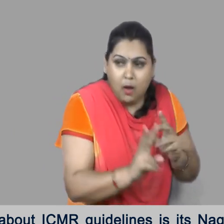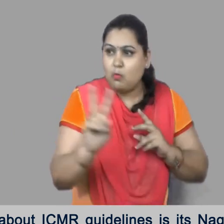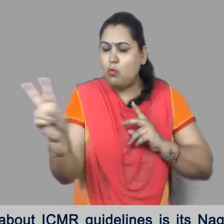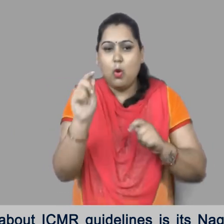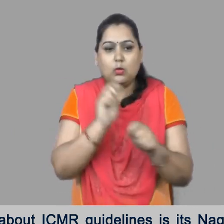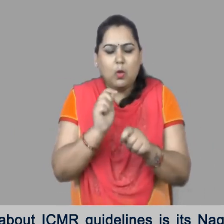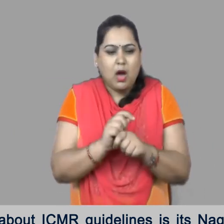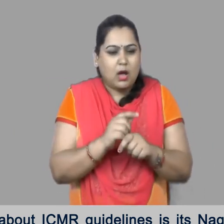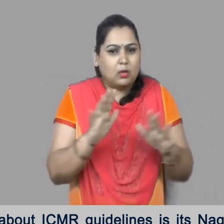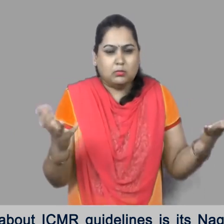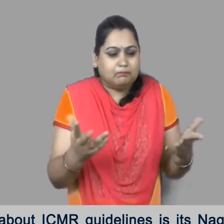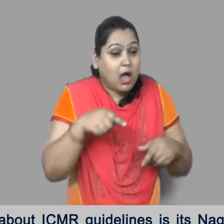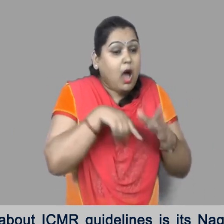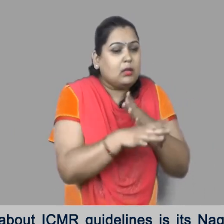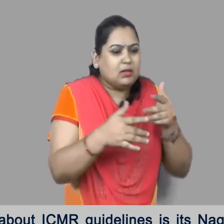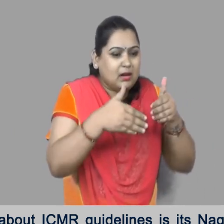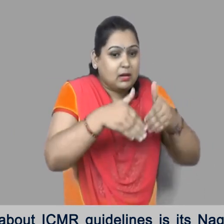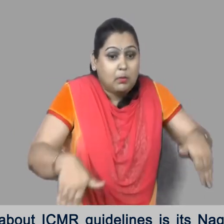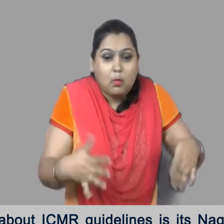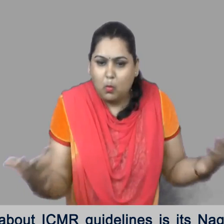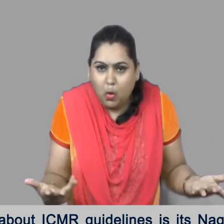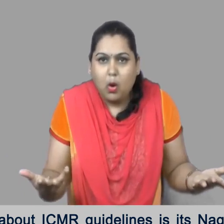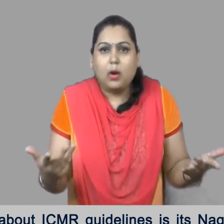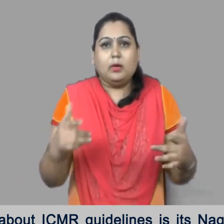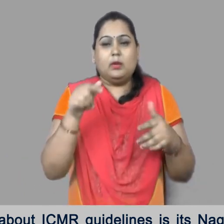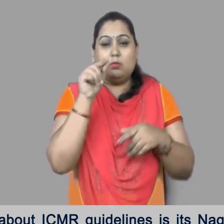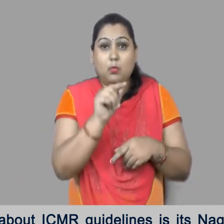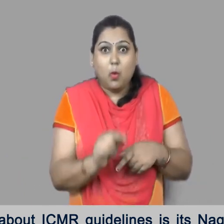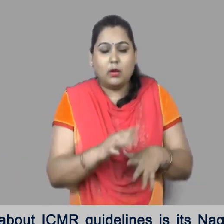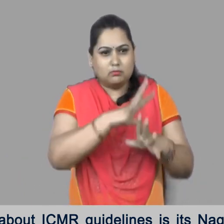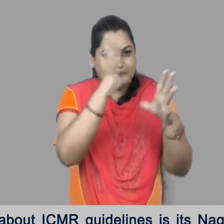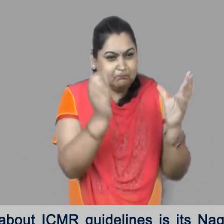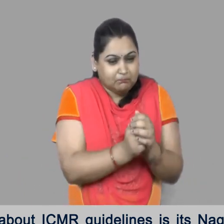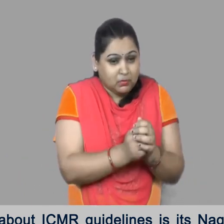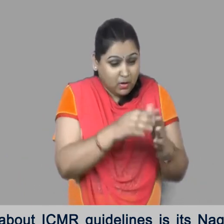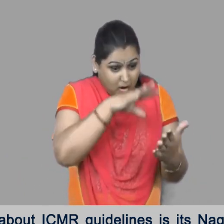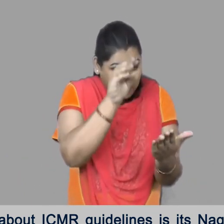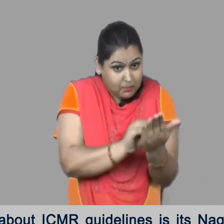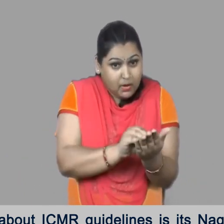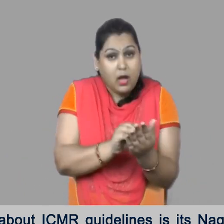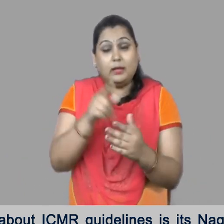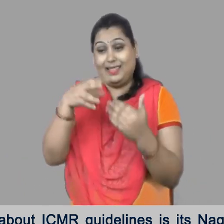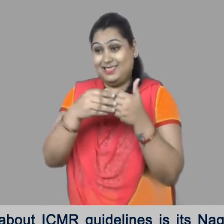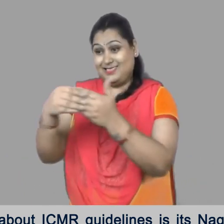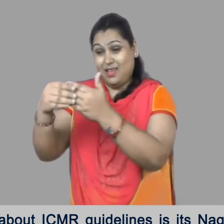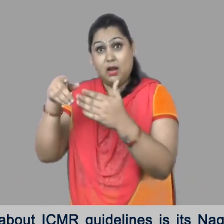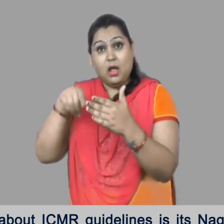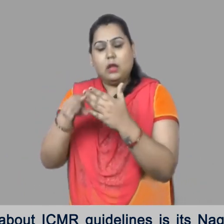in healthcare facilities for PWDs who have tested positive